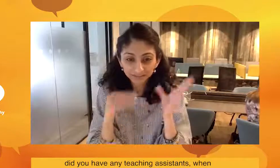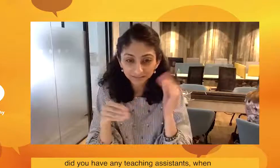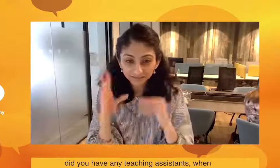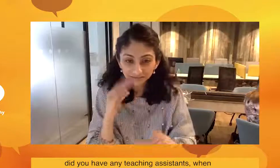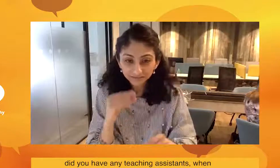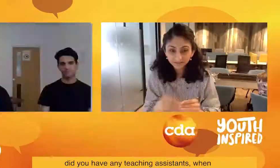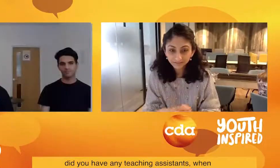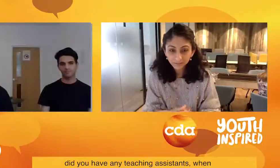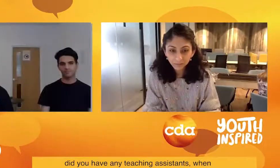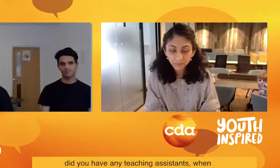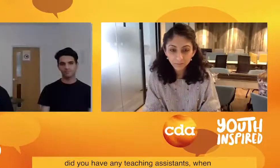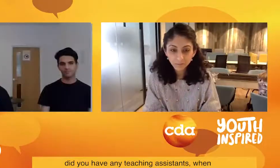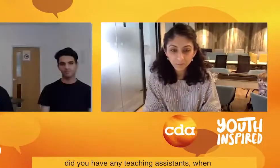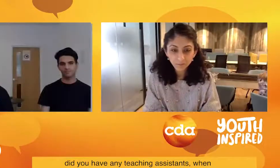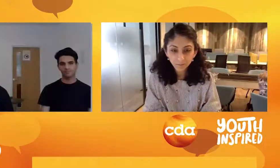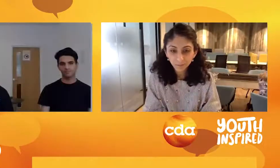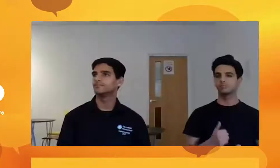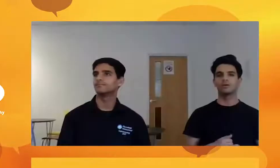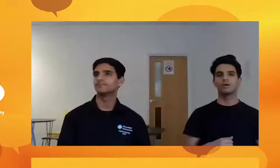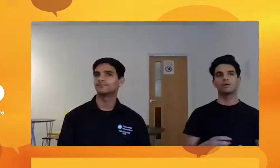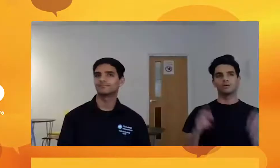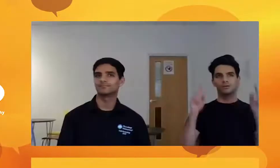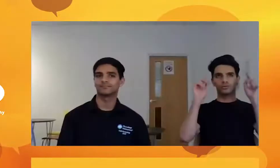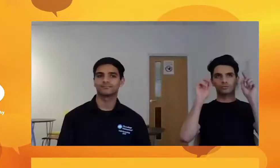assistants when you were younger to help you learn?